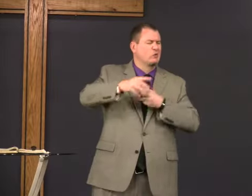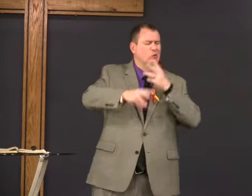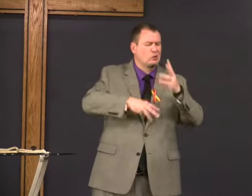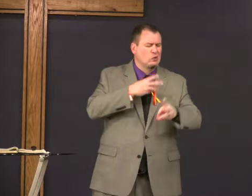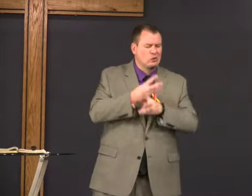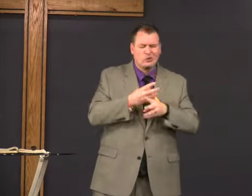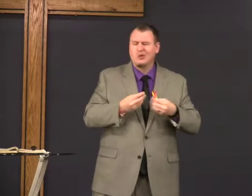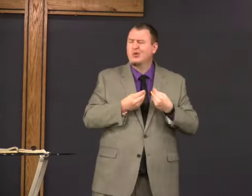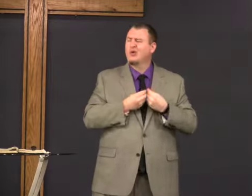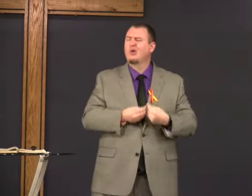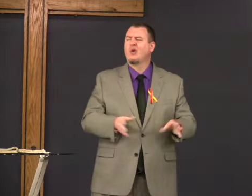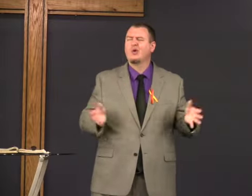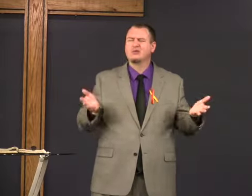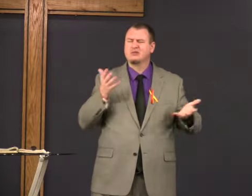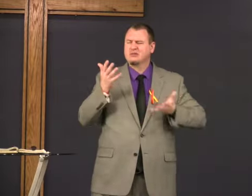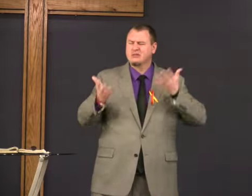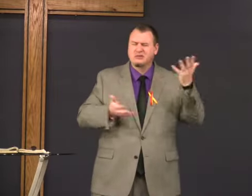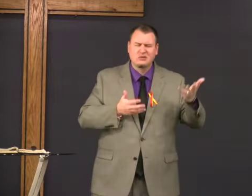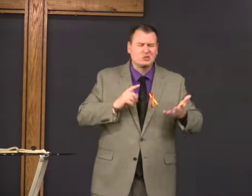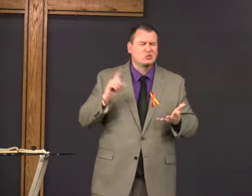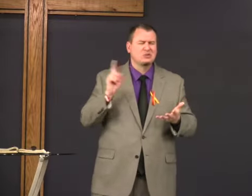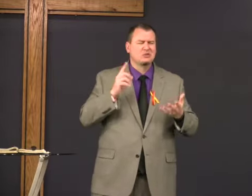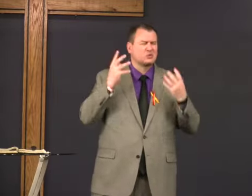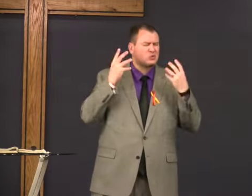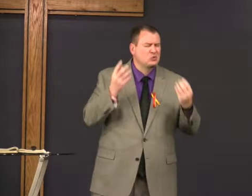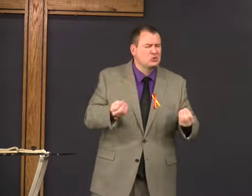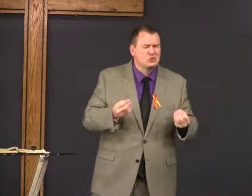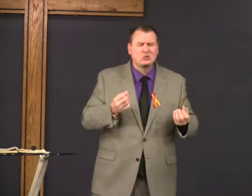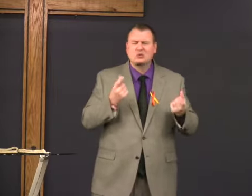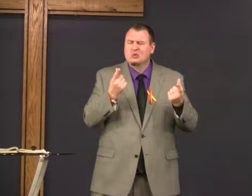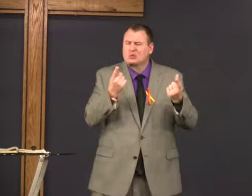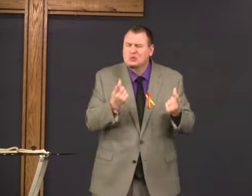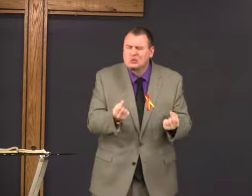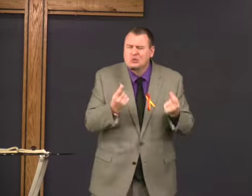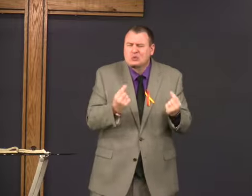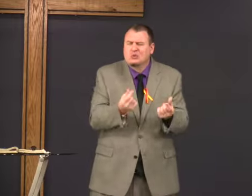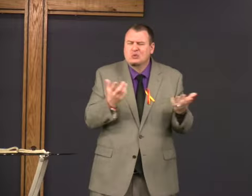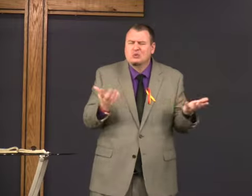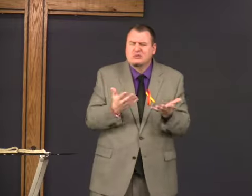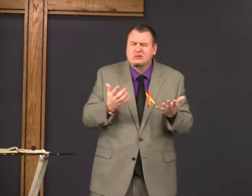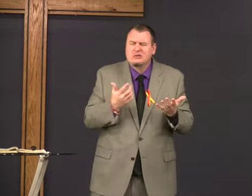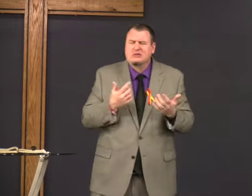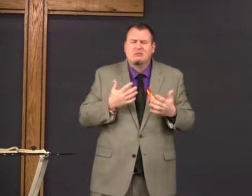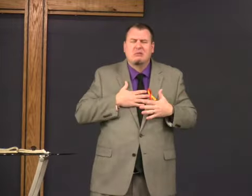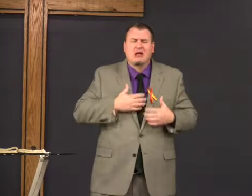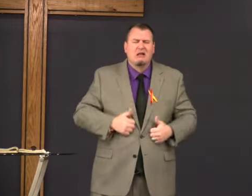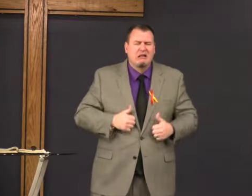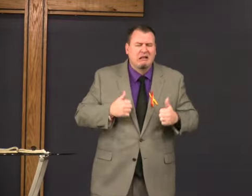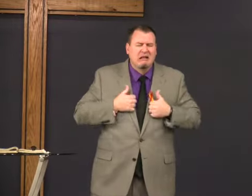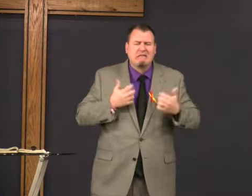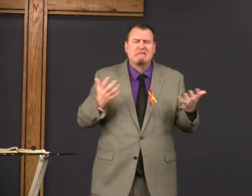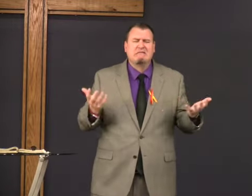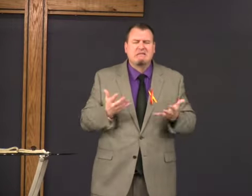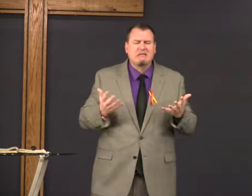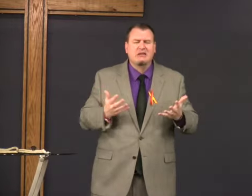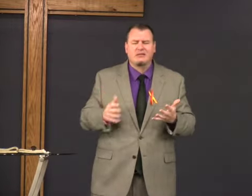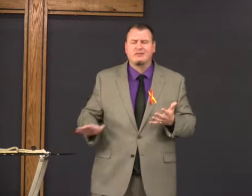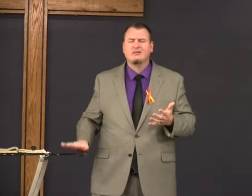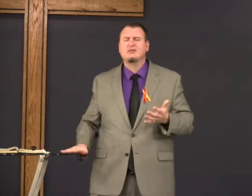There's many people here today who are just lost and don't know what to do with my